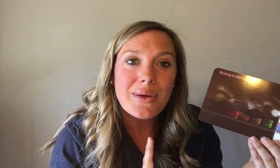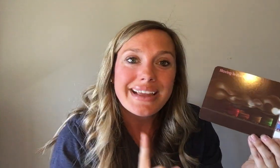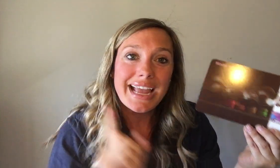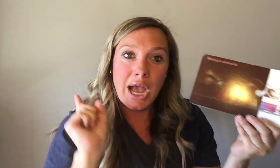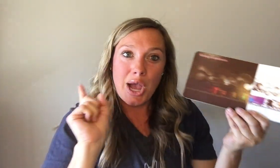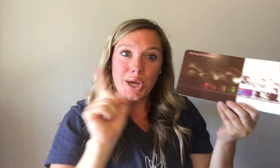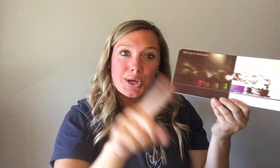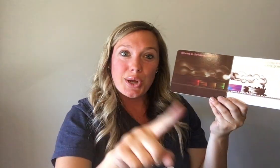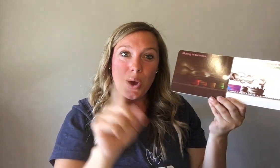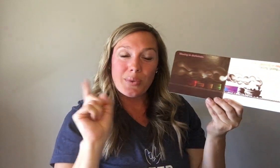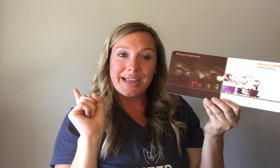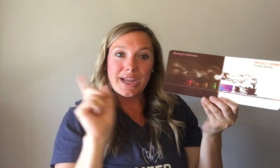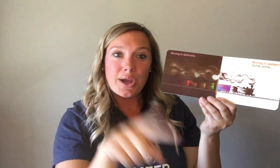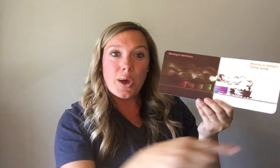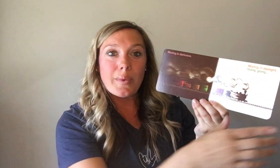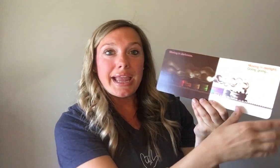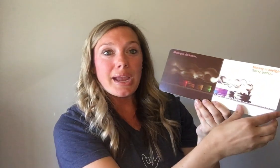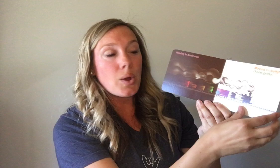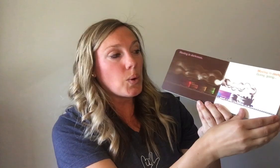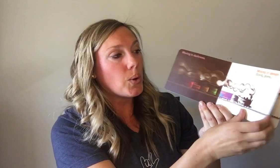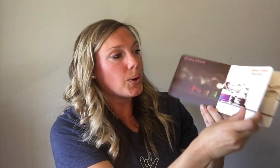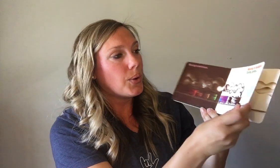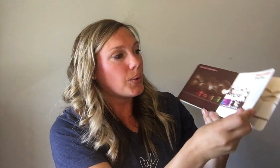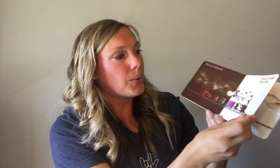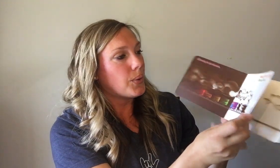going? Going, going.